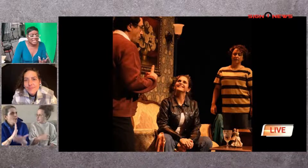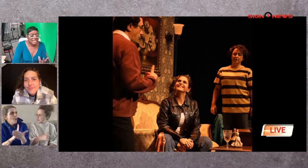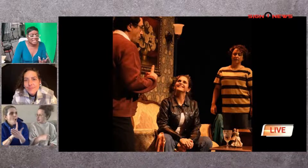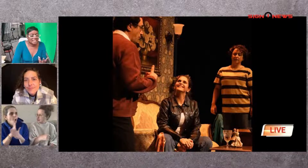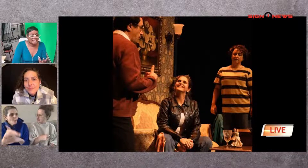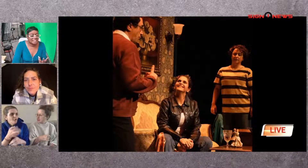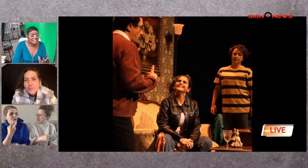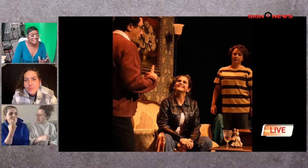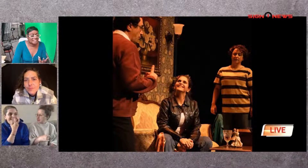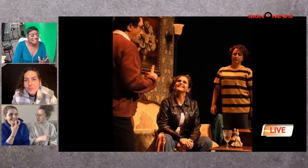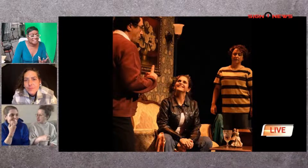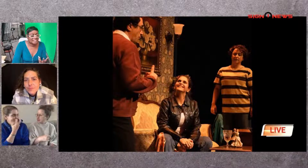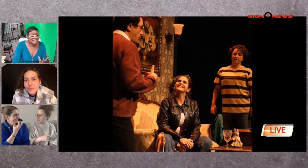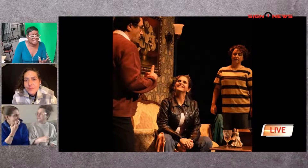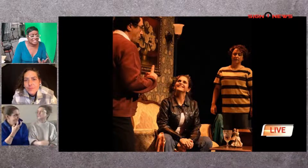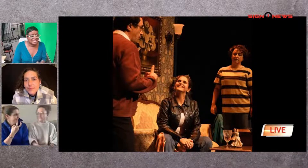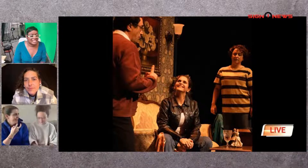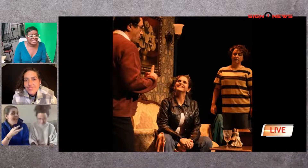the dad,